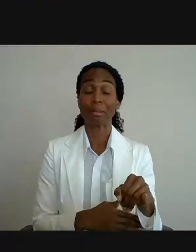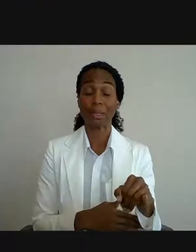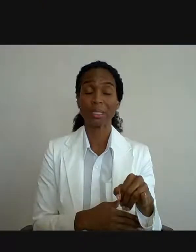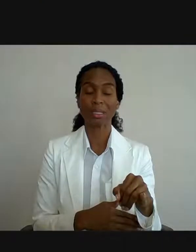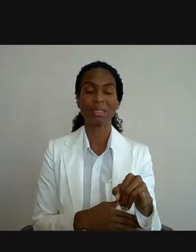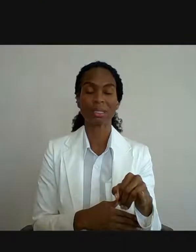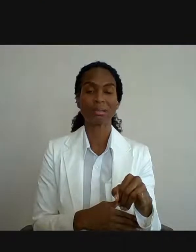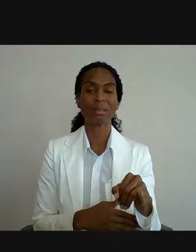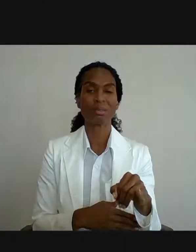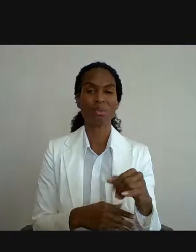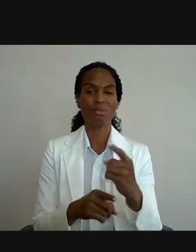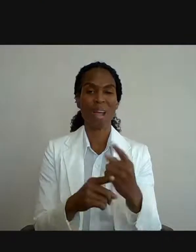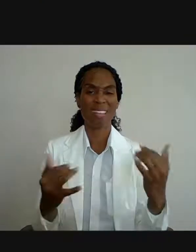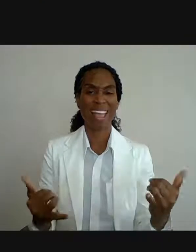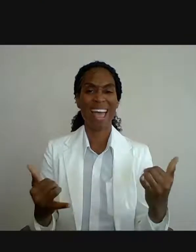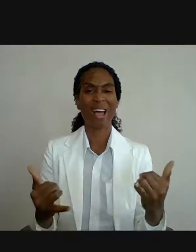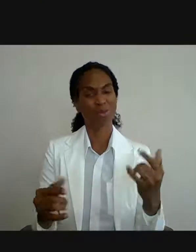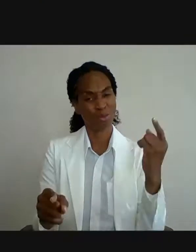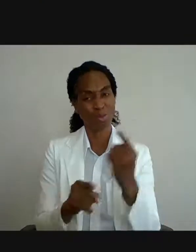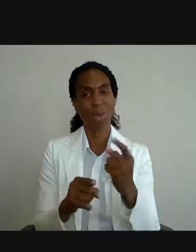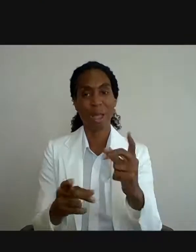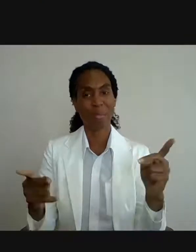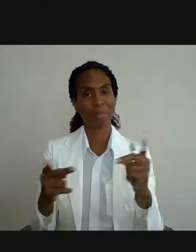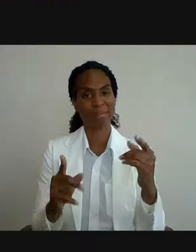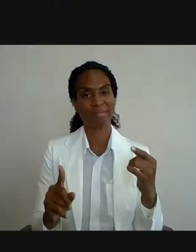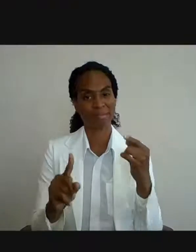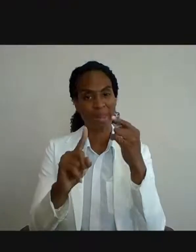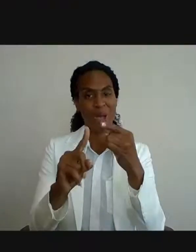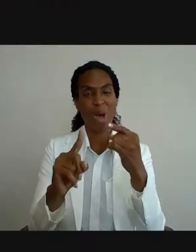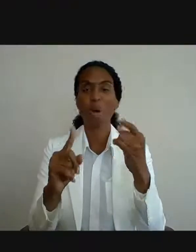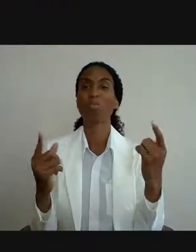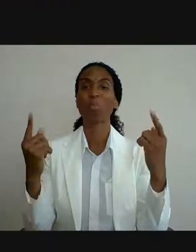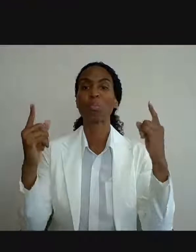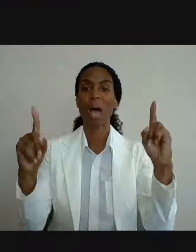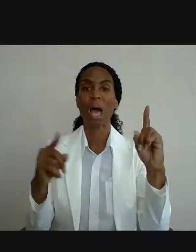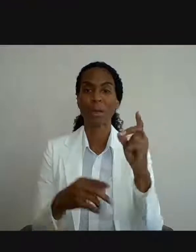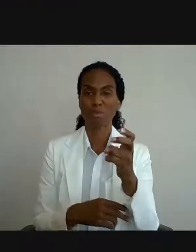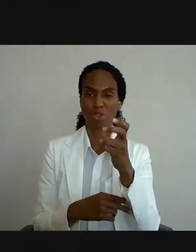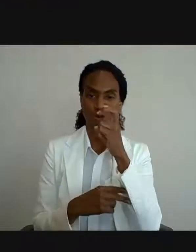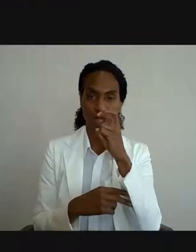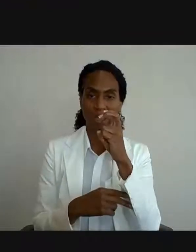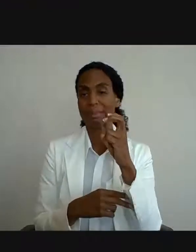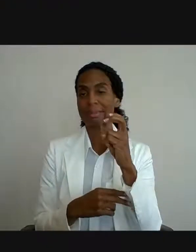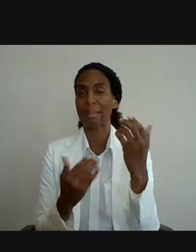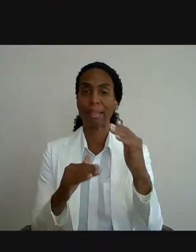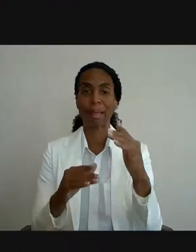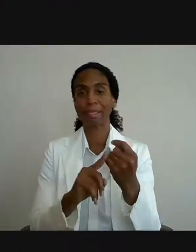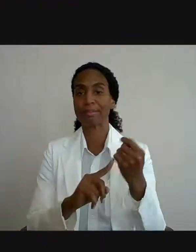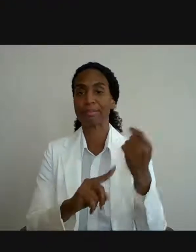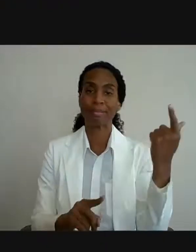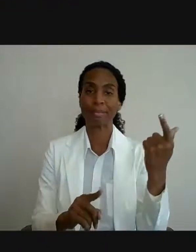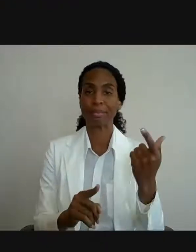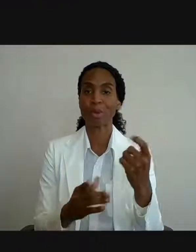we need to be to lift restrictions. In